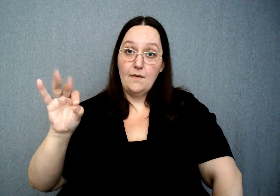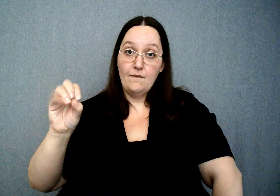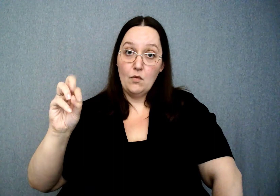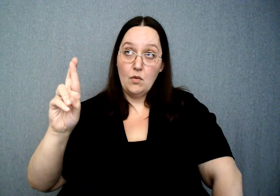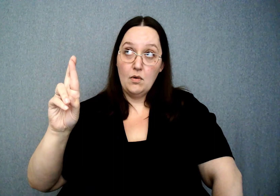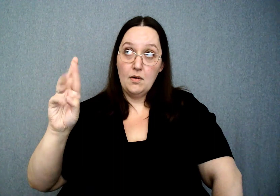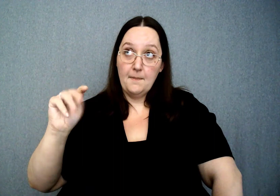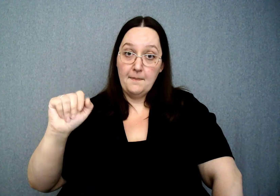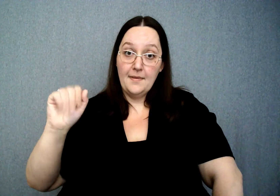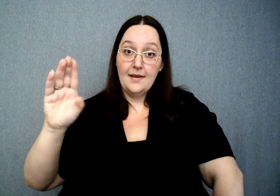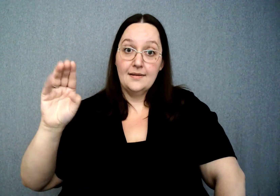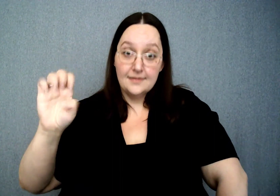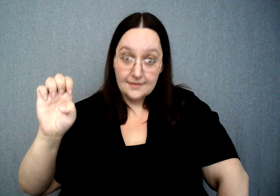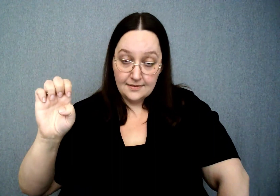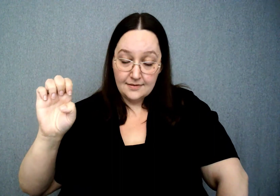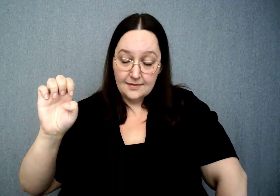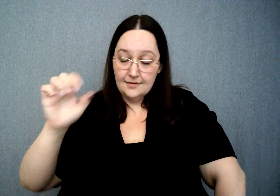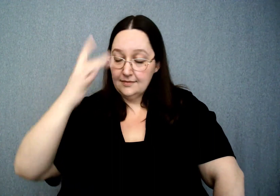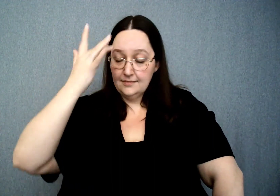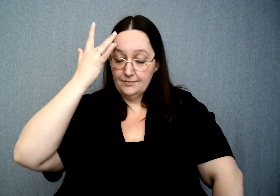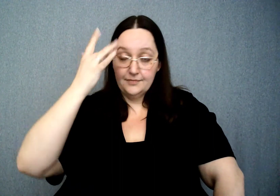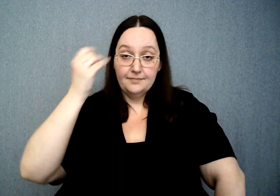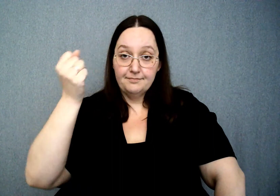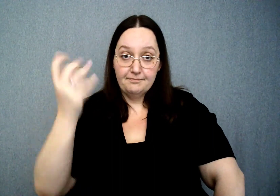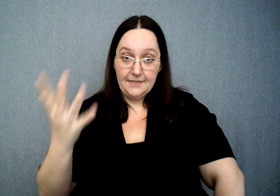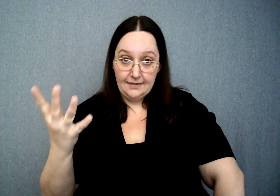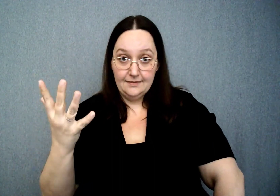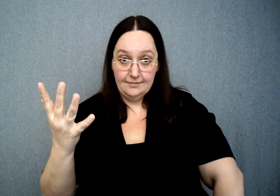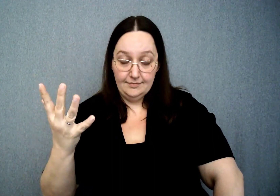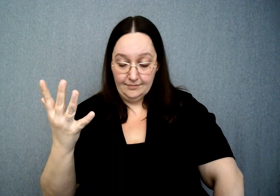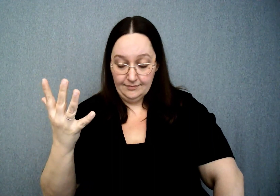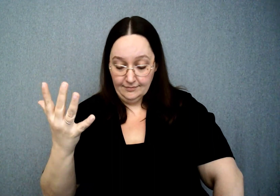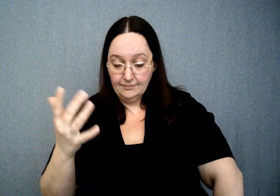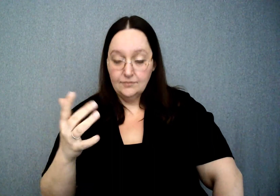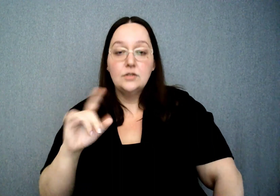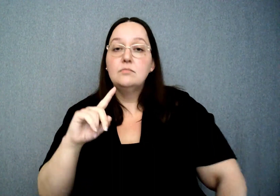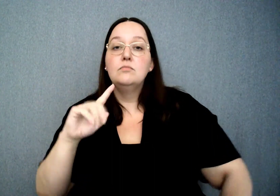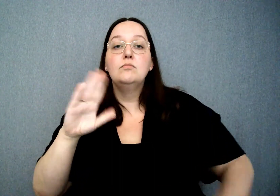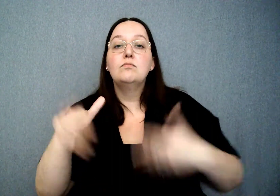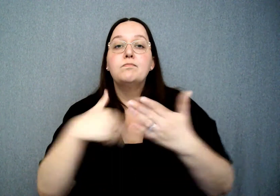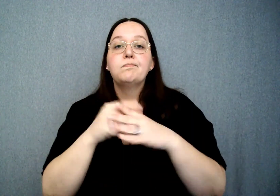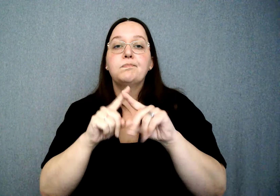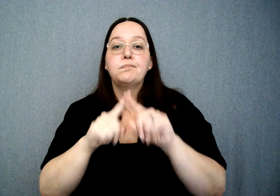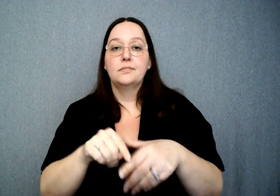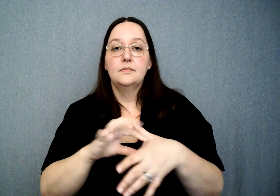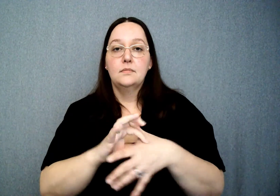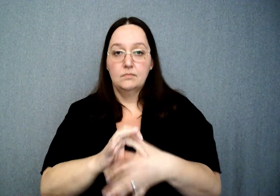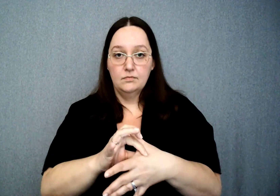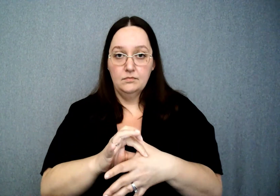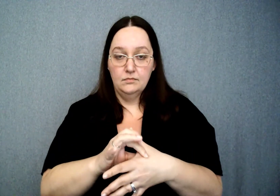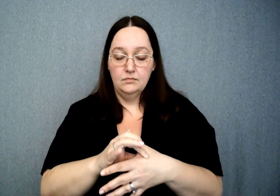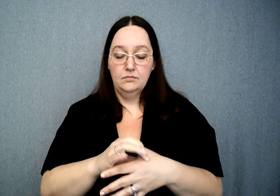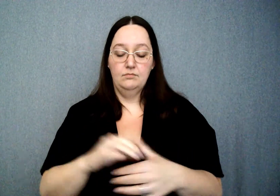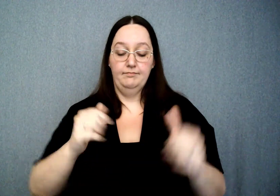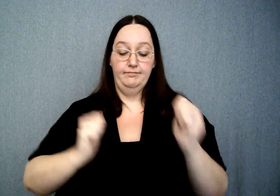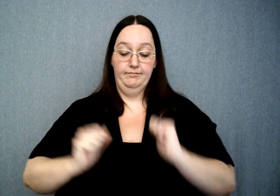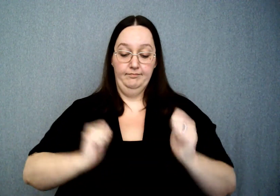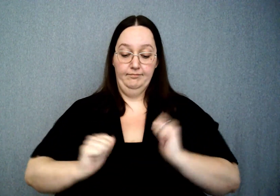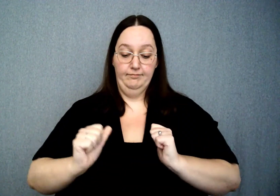perform, performance. There's so many meanings for this. It all depends on the